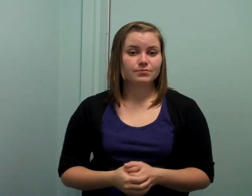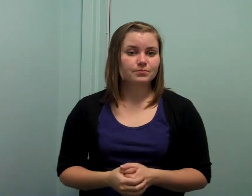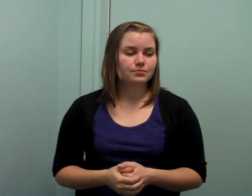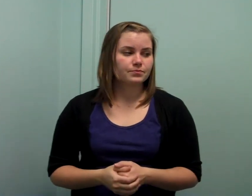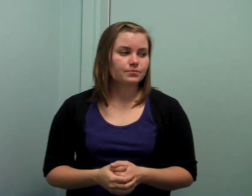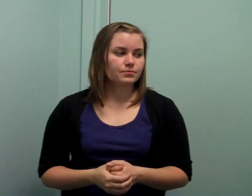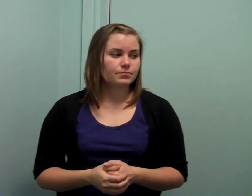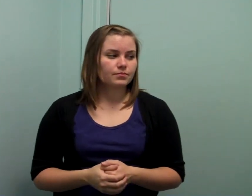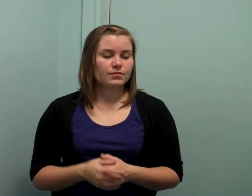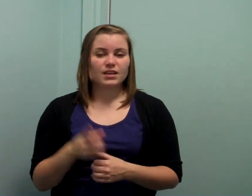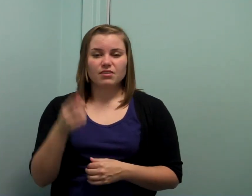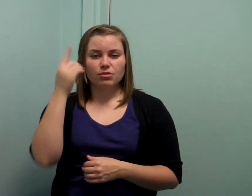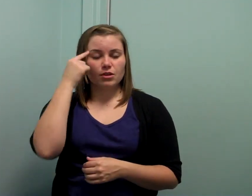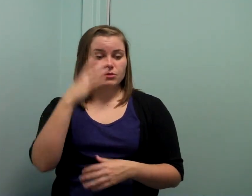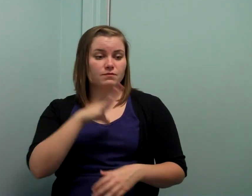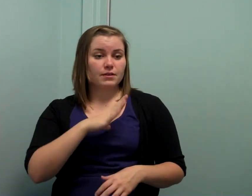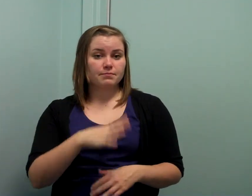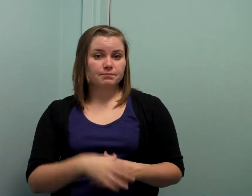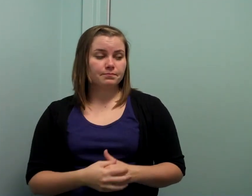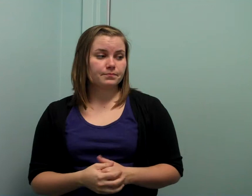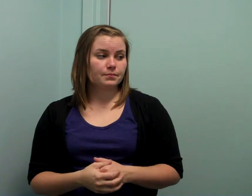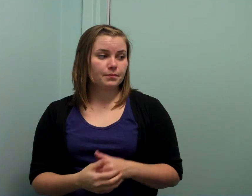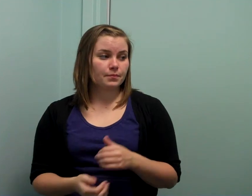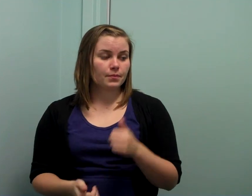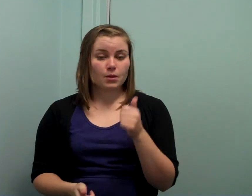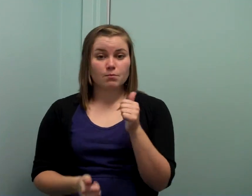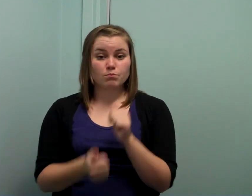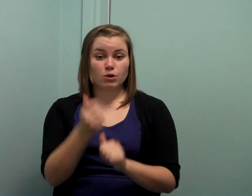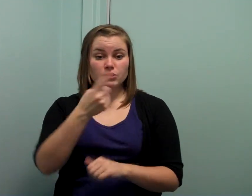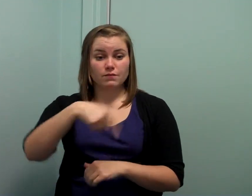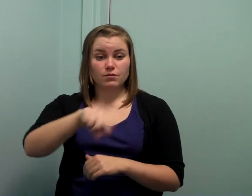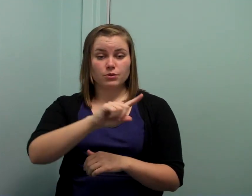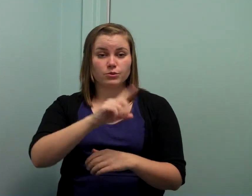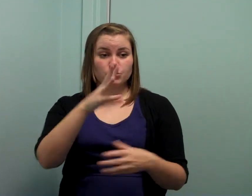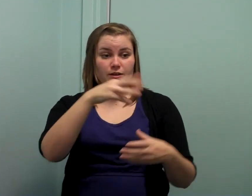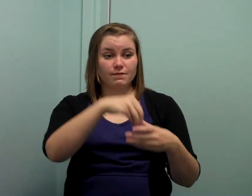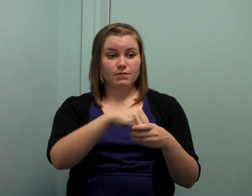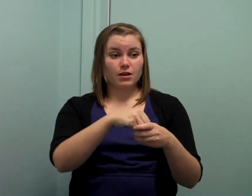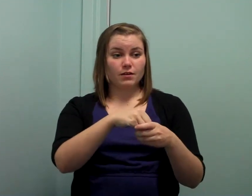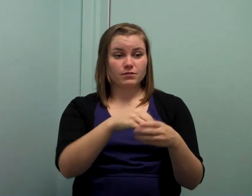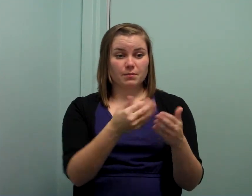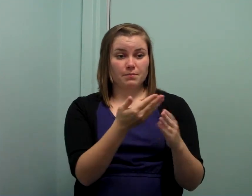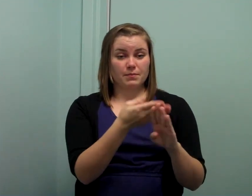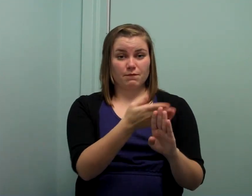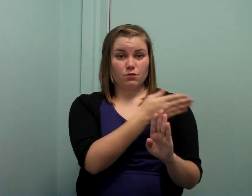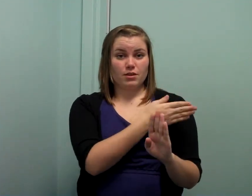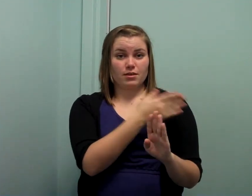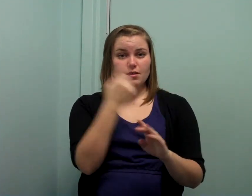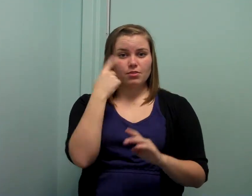He thought it was fine. Most of those who'd been involved before that thought it was a disgrace.